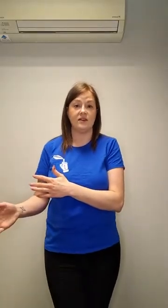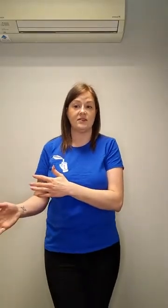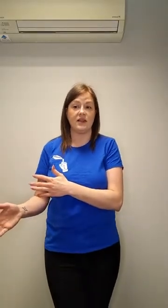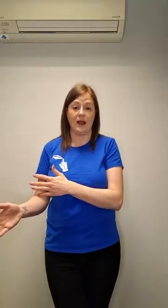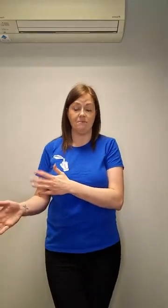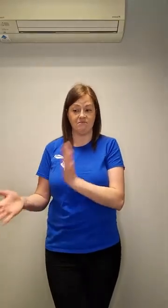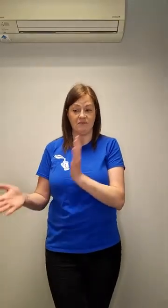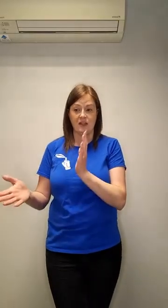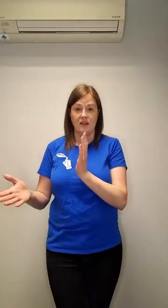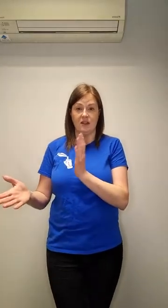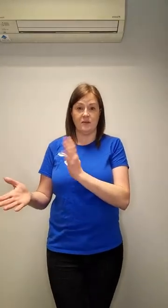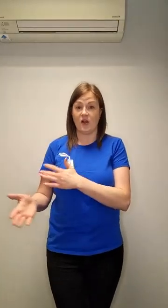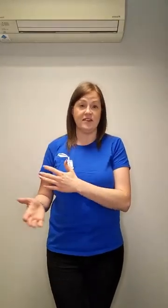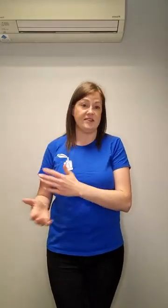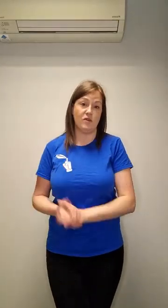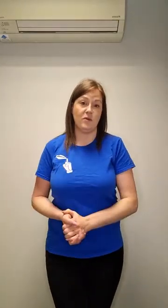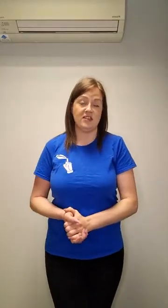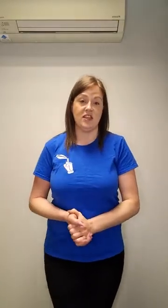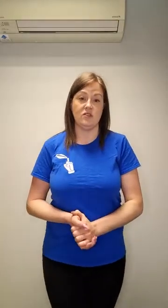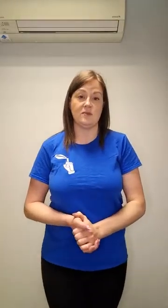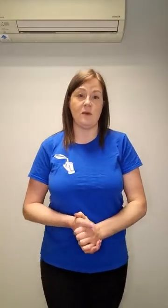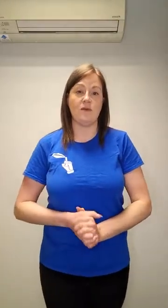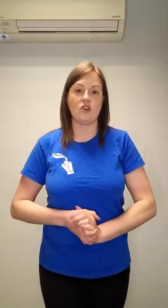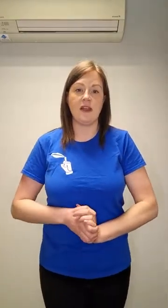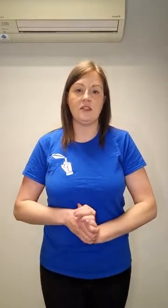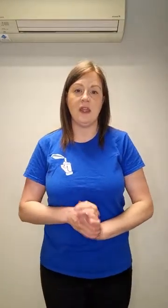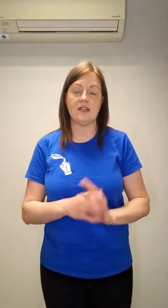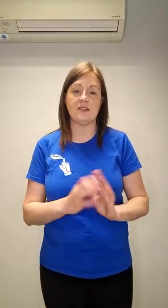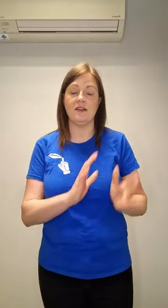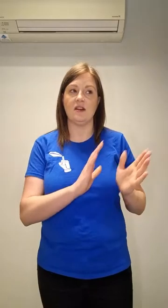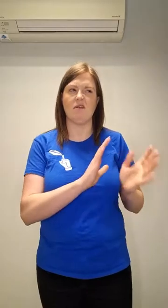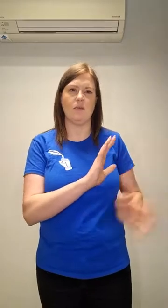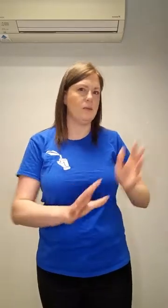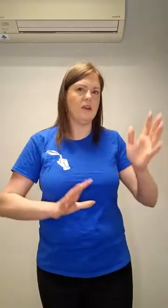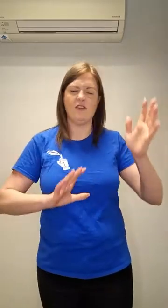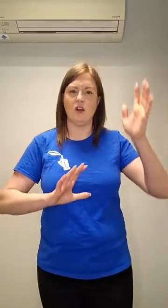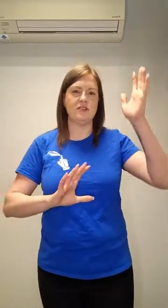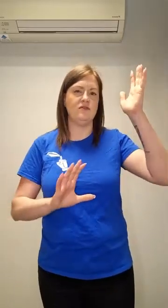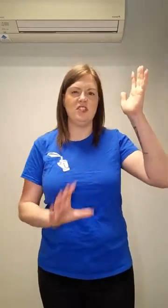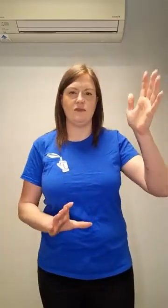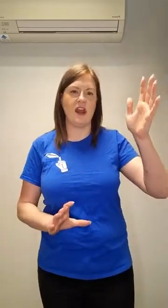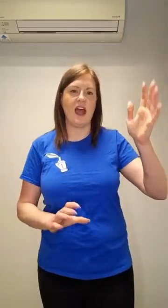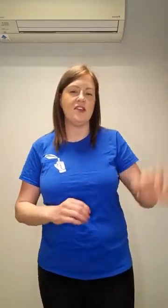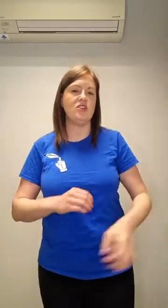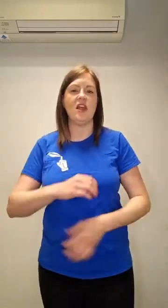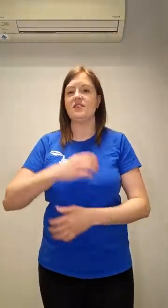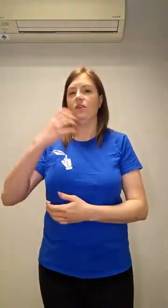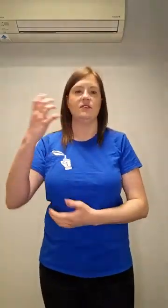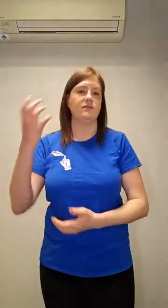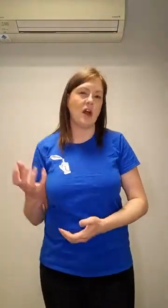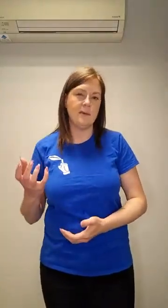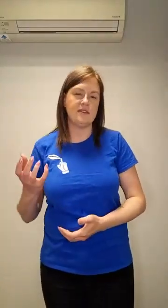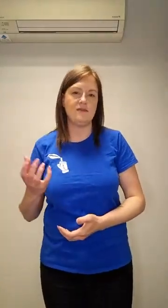previous signs that we've been teaching as well. We've tried to pick signs that are appropriate for lots of different ages, lots of types of